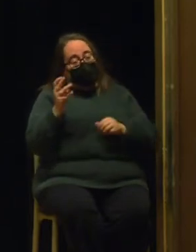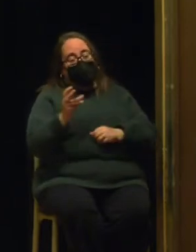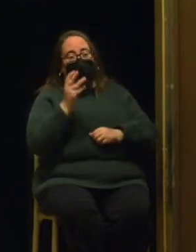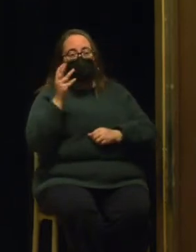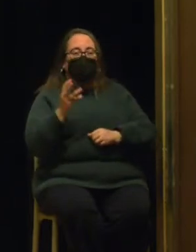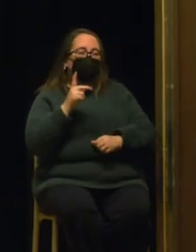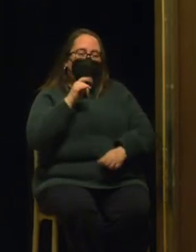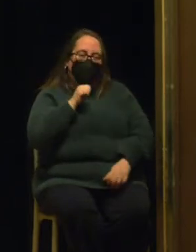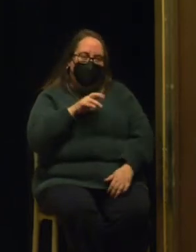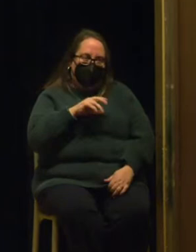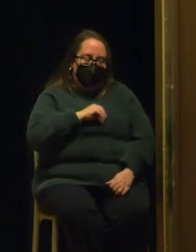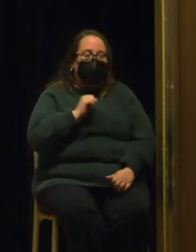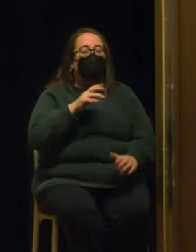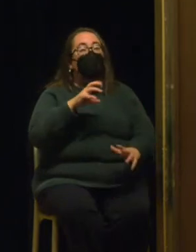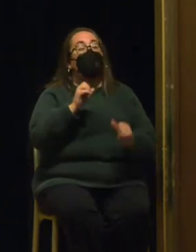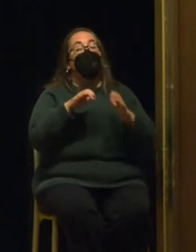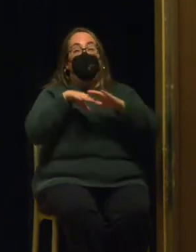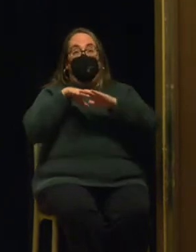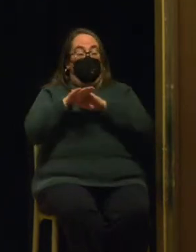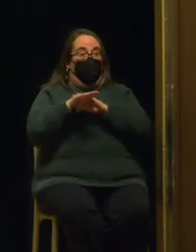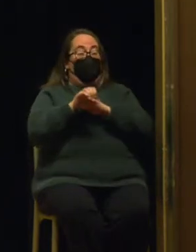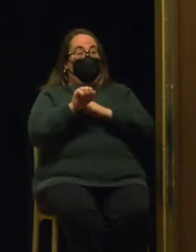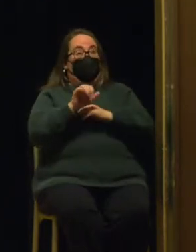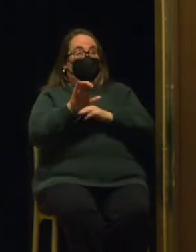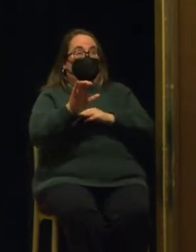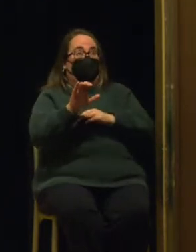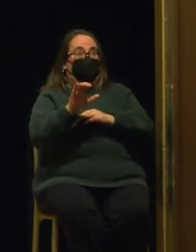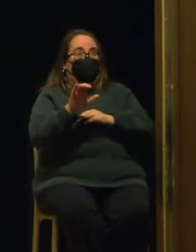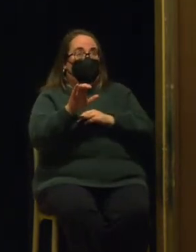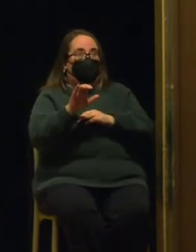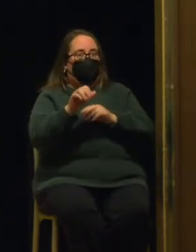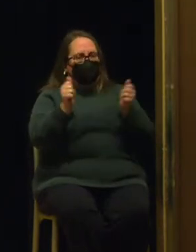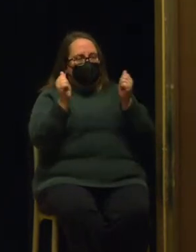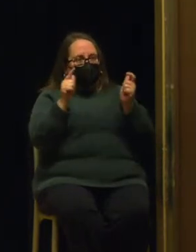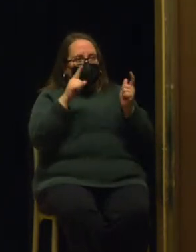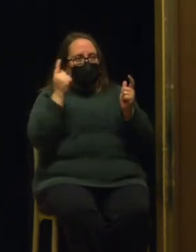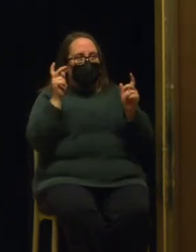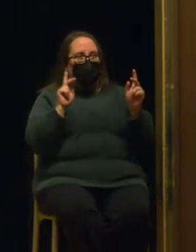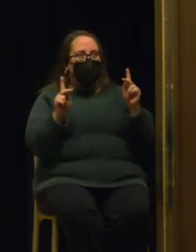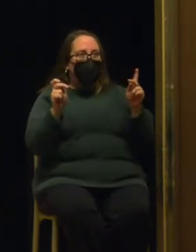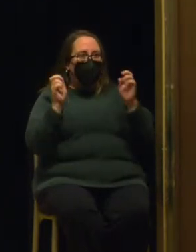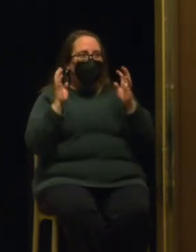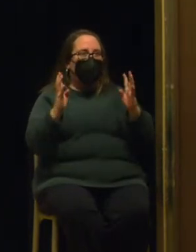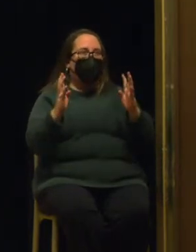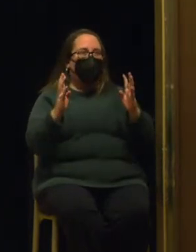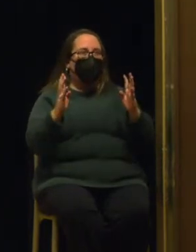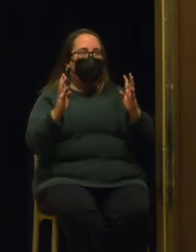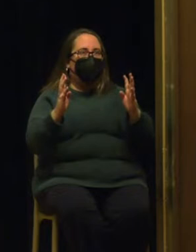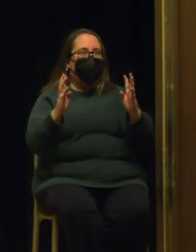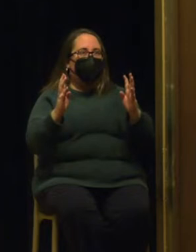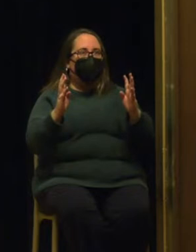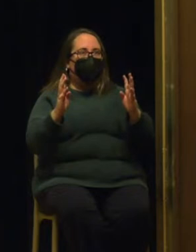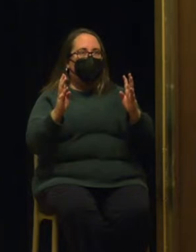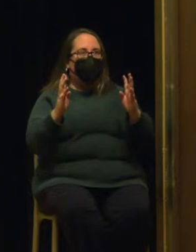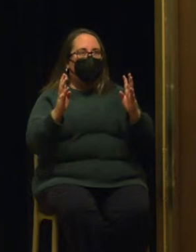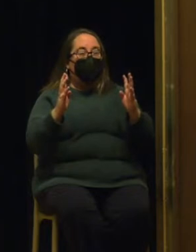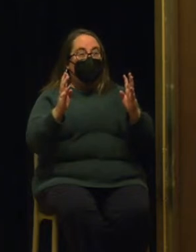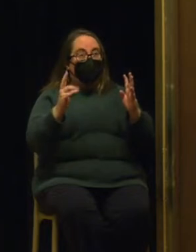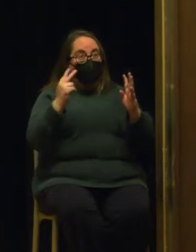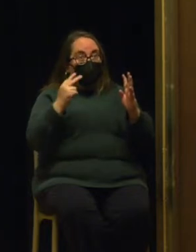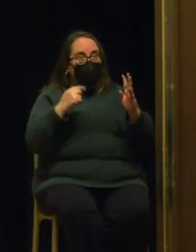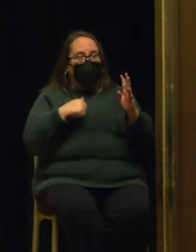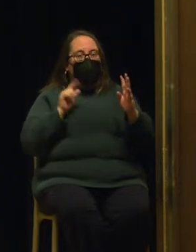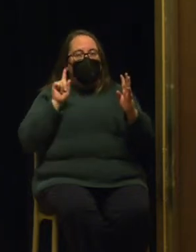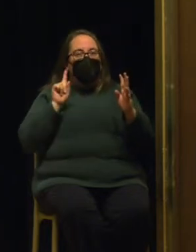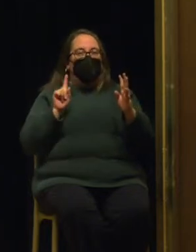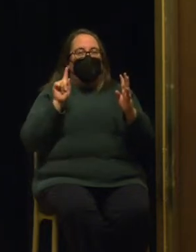wasn't acceptable. So when I walked into SEC, all Black people behind the counter. Mm-hmm. And they saw me come in. And then